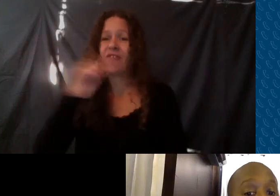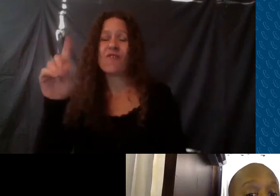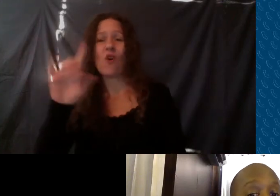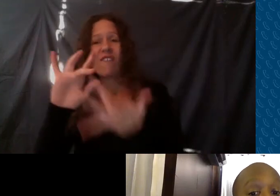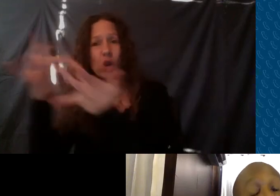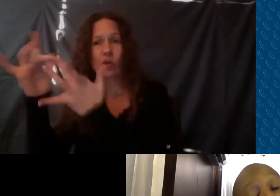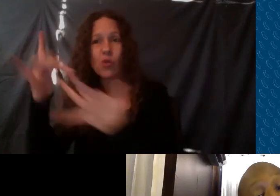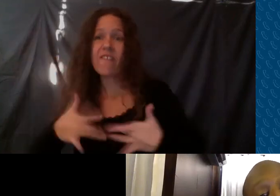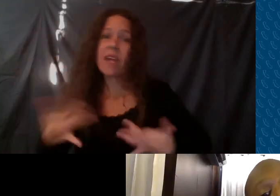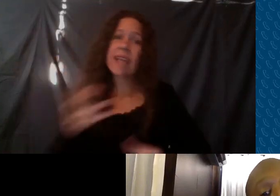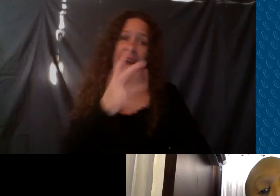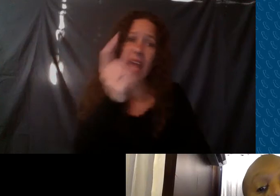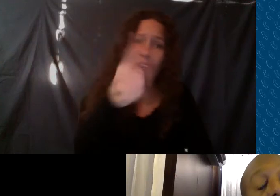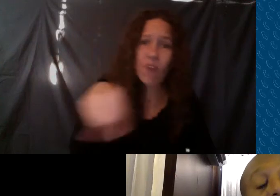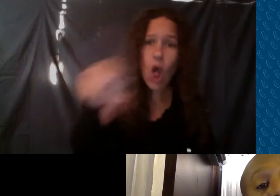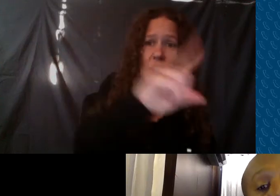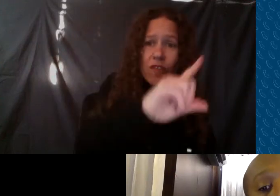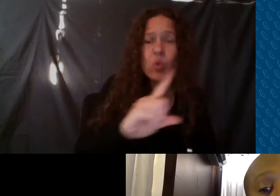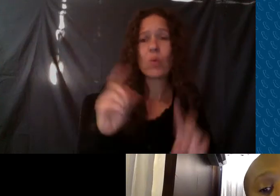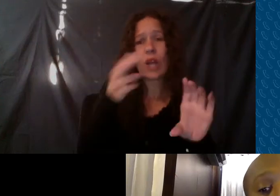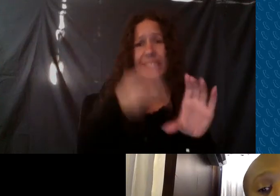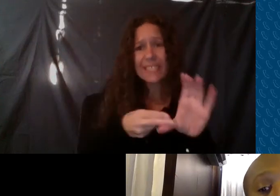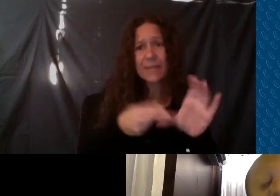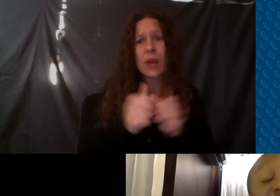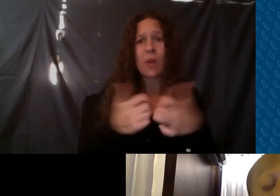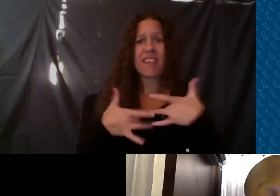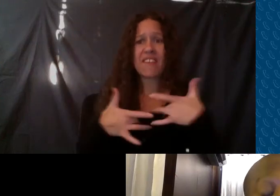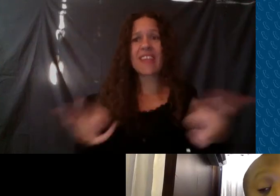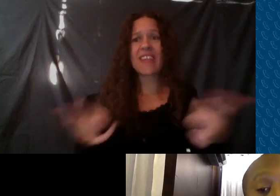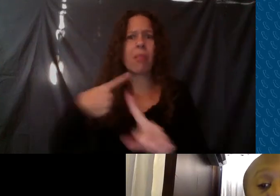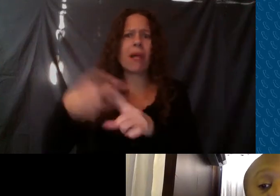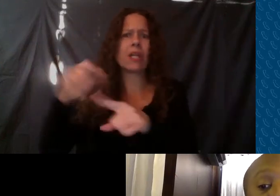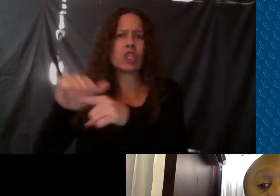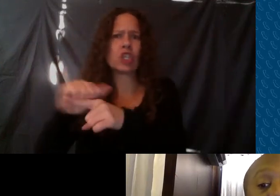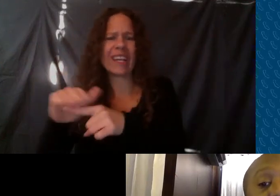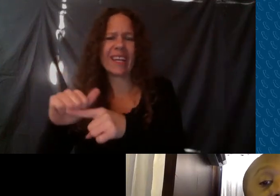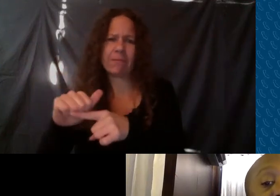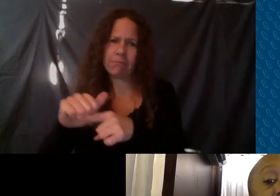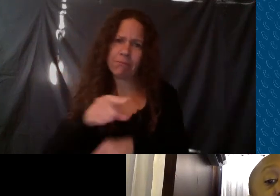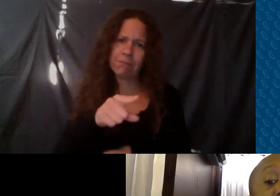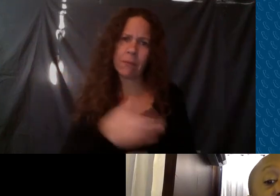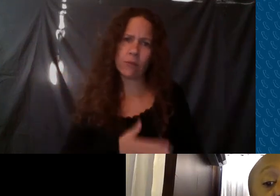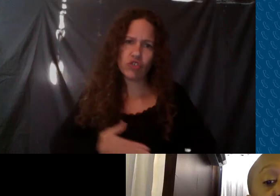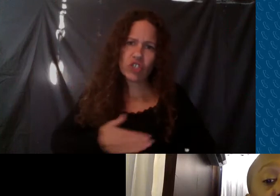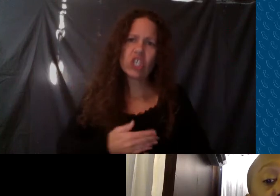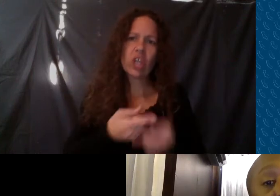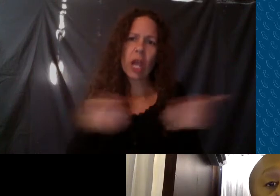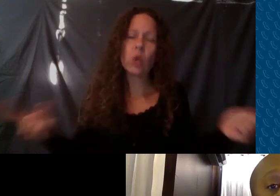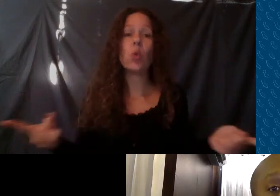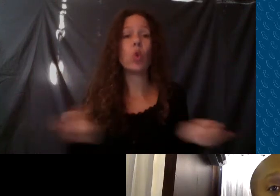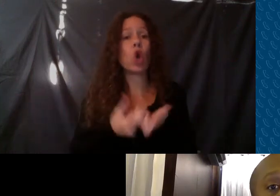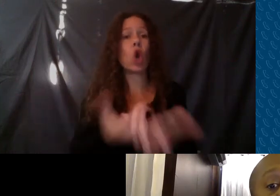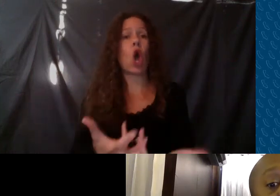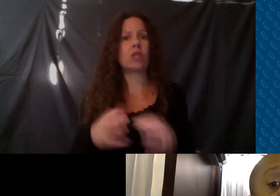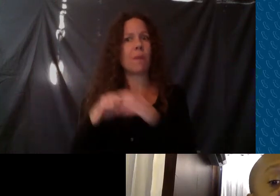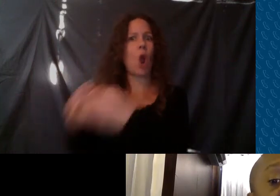participated in our events and training sessions. Your engagement is incredibly appreciated and will make our party stronger, more